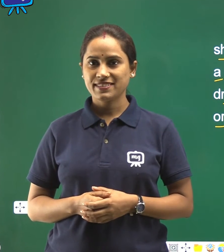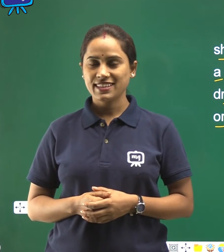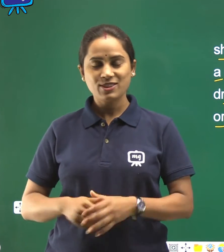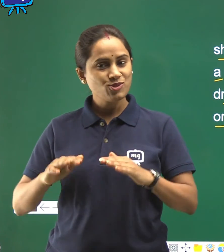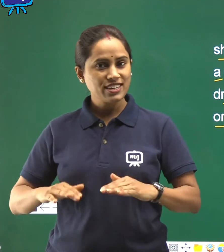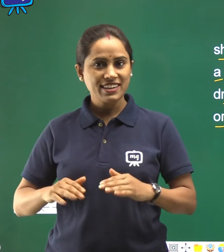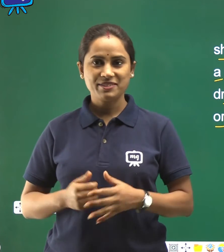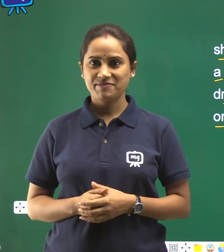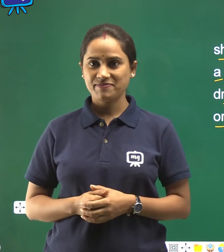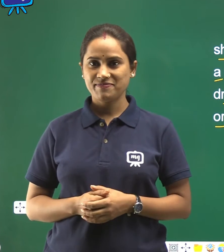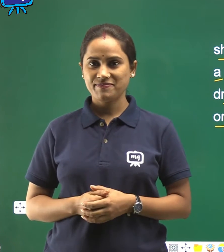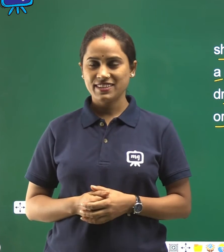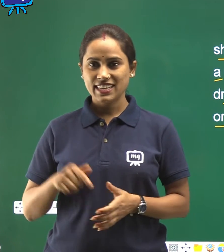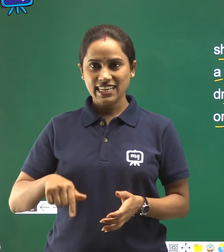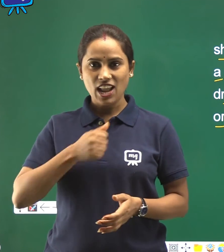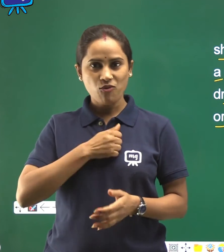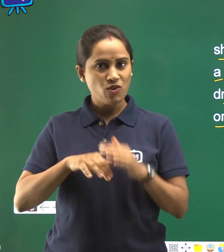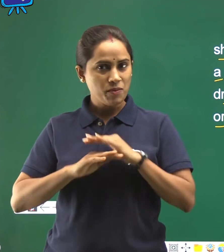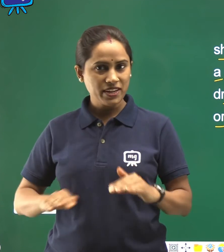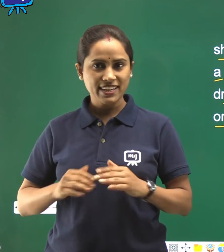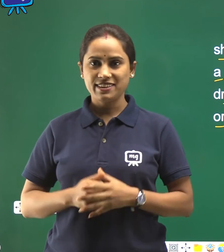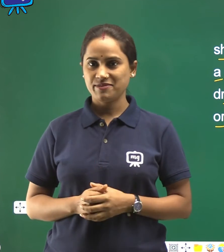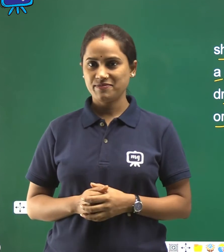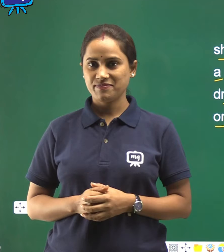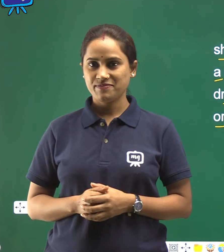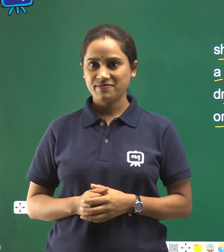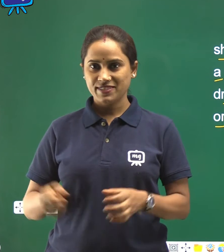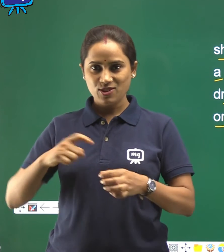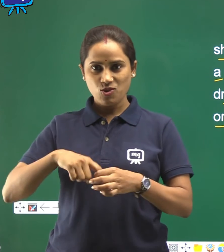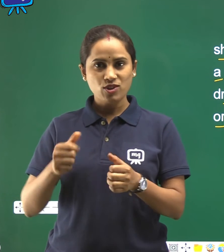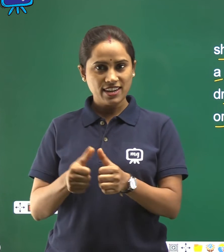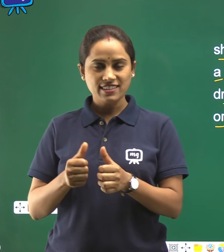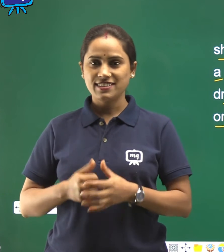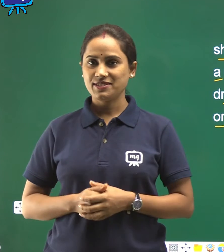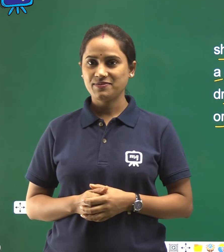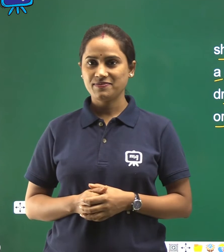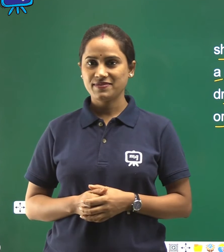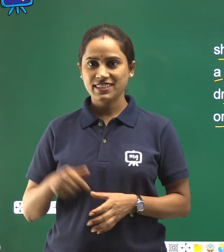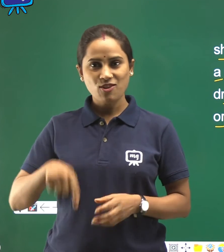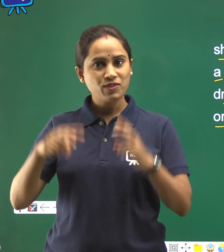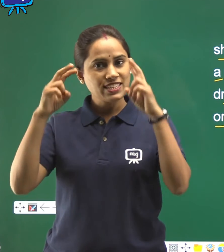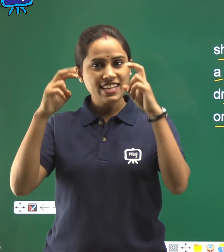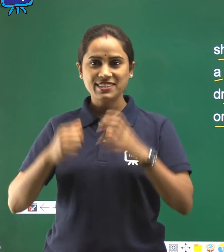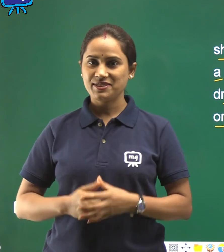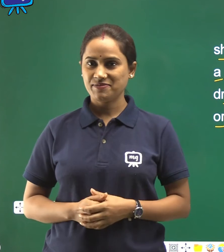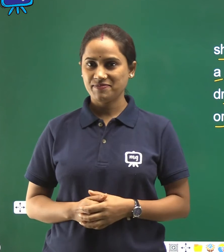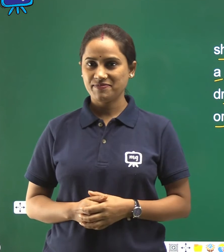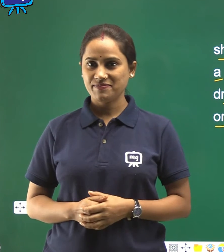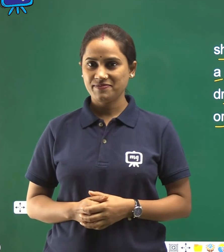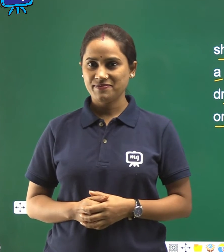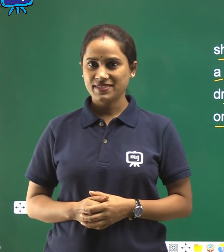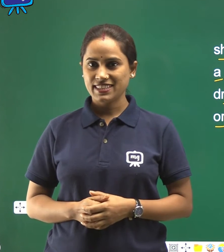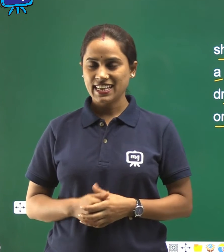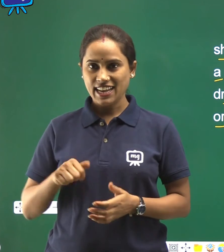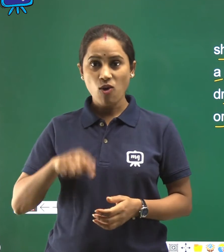So children, now we have completed question answers of this lesson.